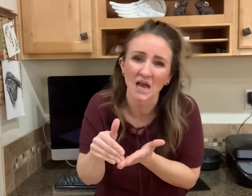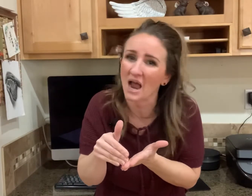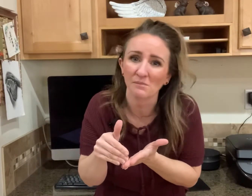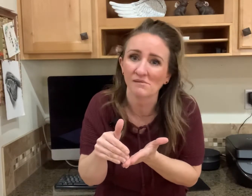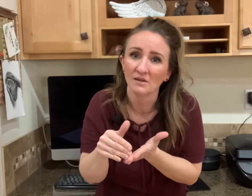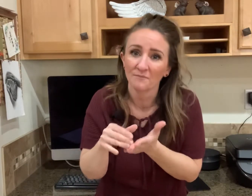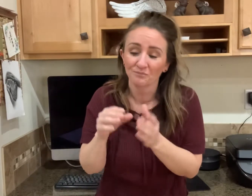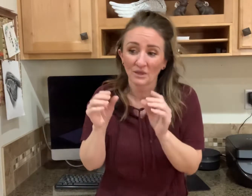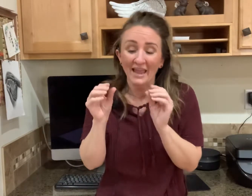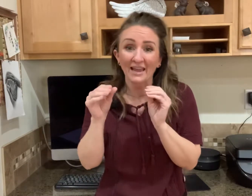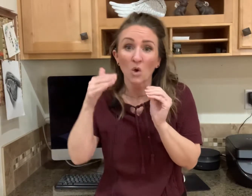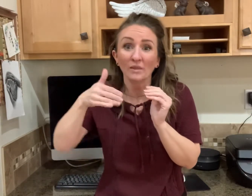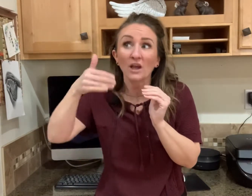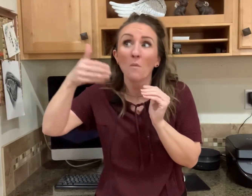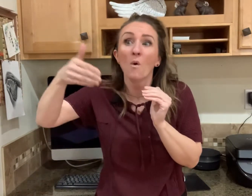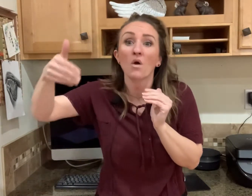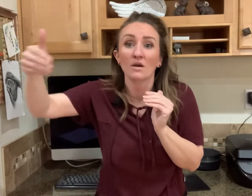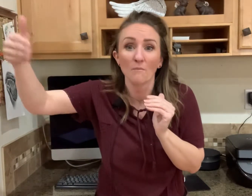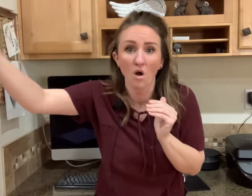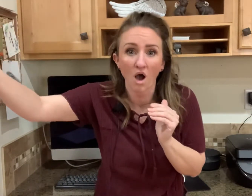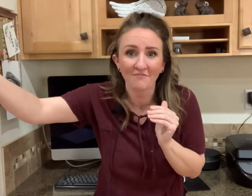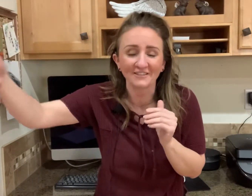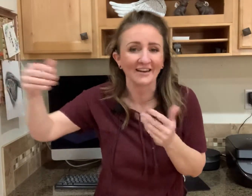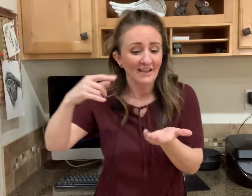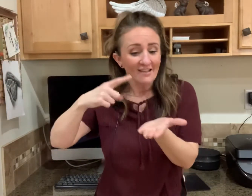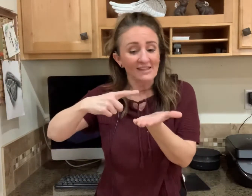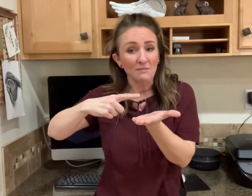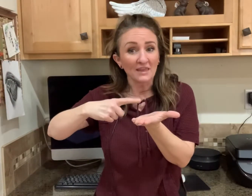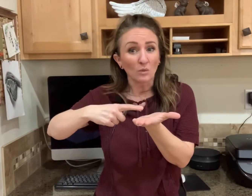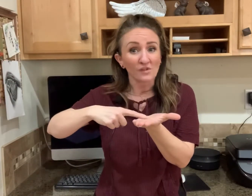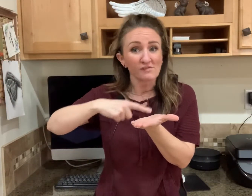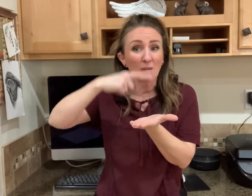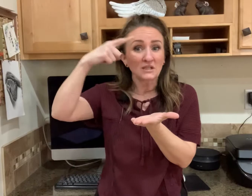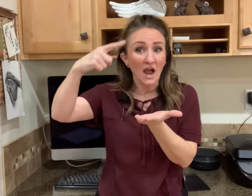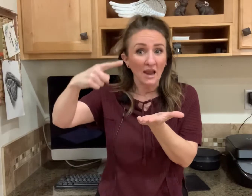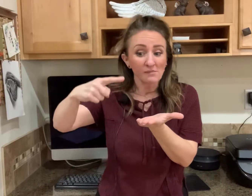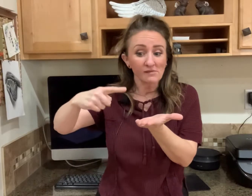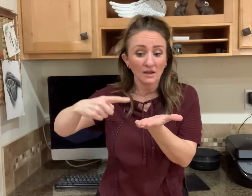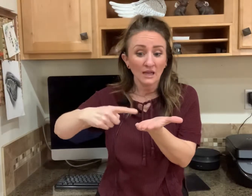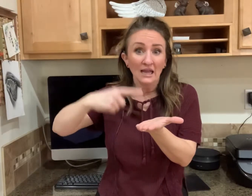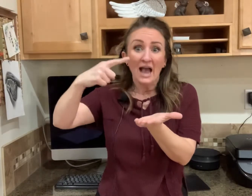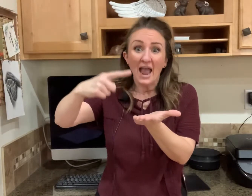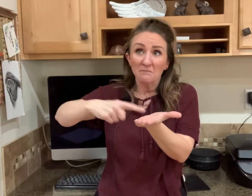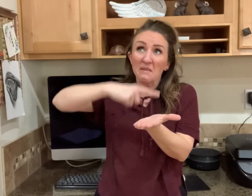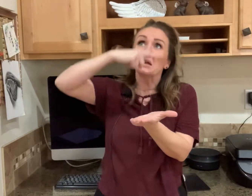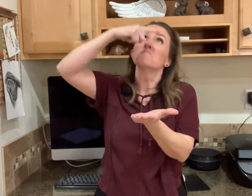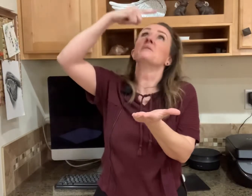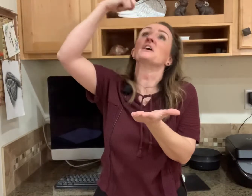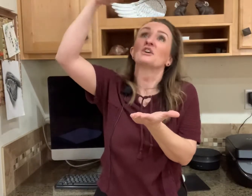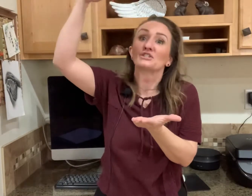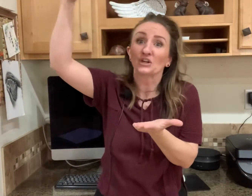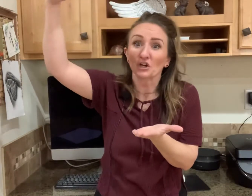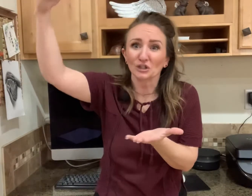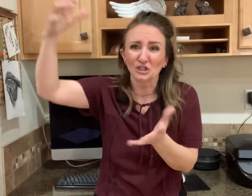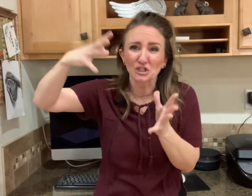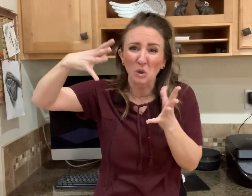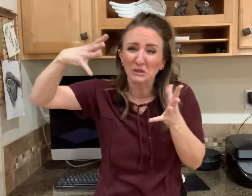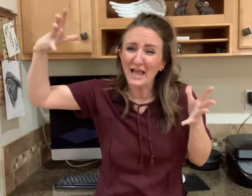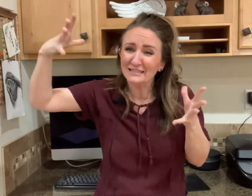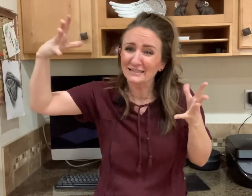sometimes. It can only go more and more often. Same thing with sometimes. I can make a bigger circle to show less and